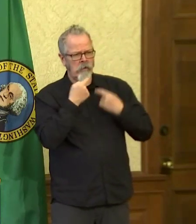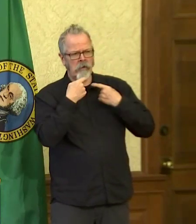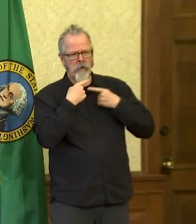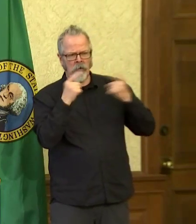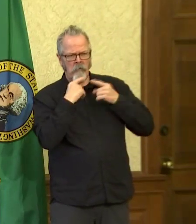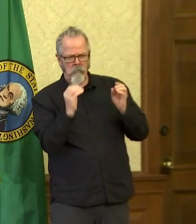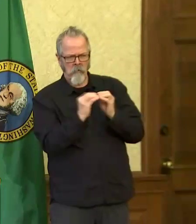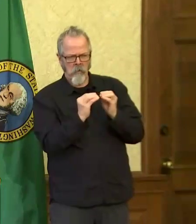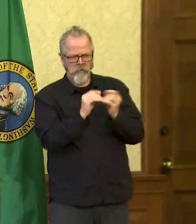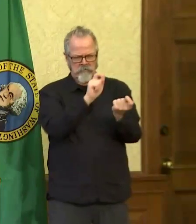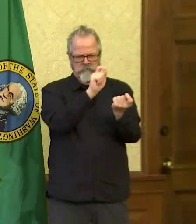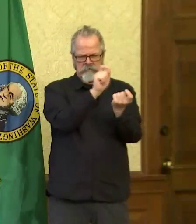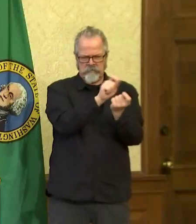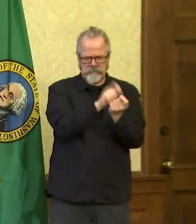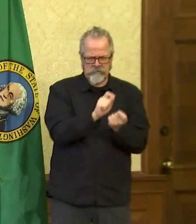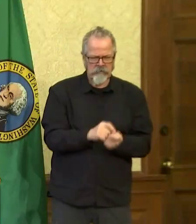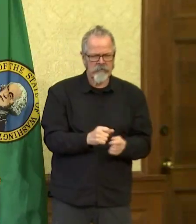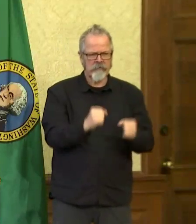with King 5.